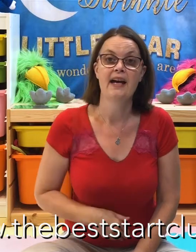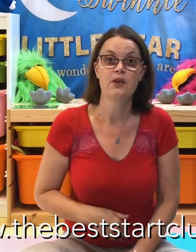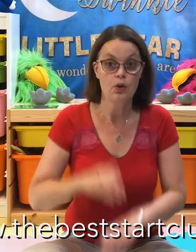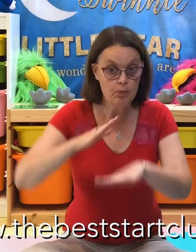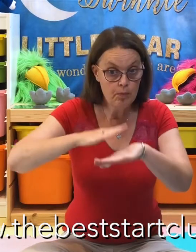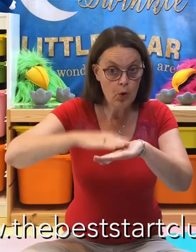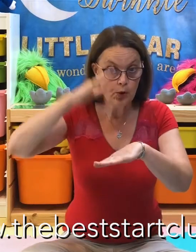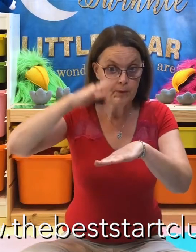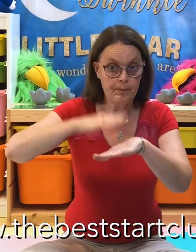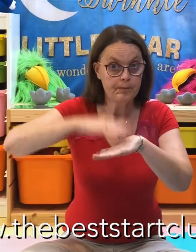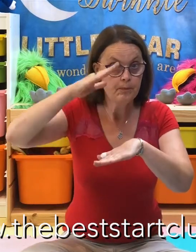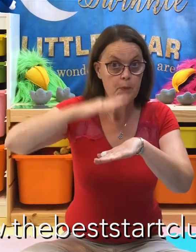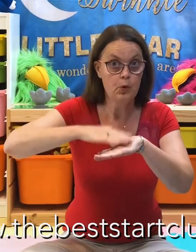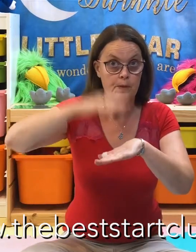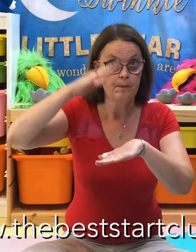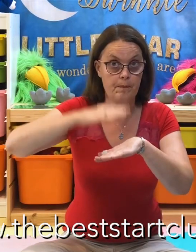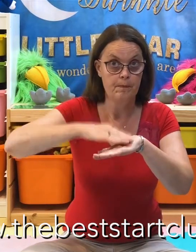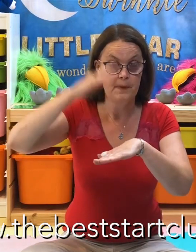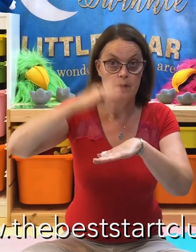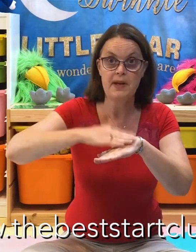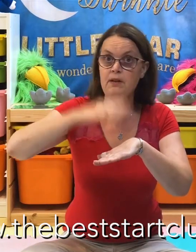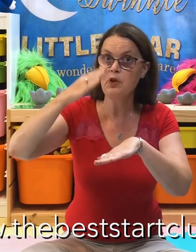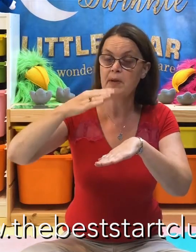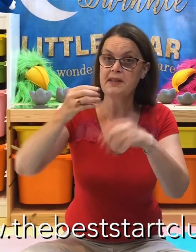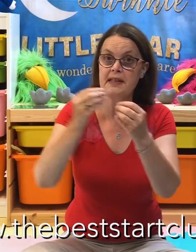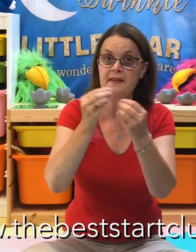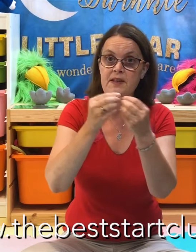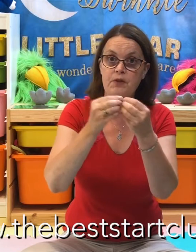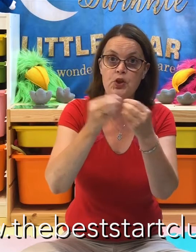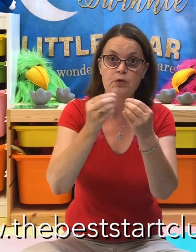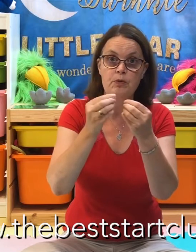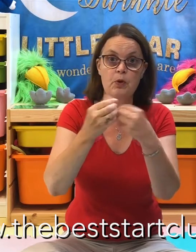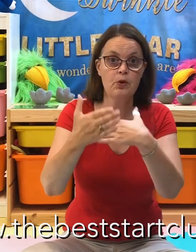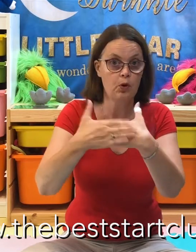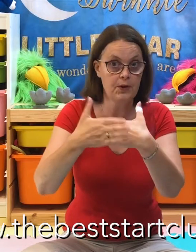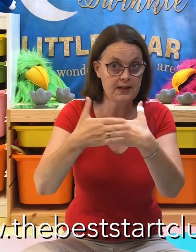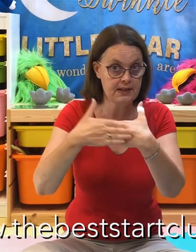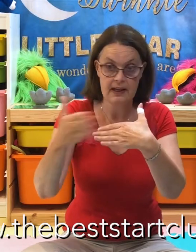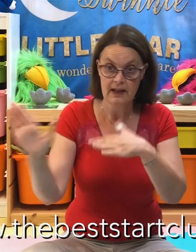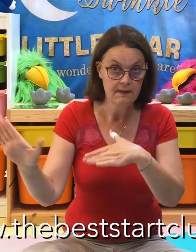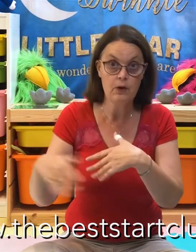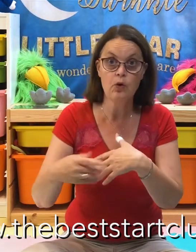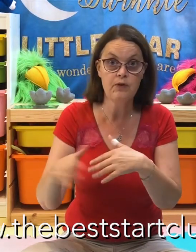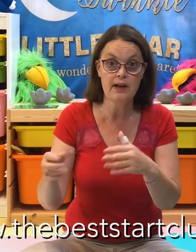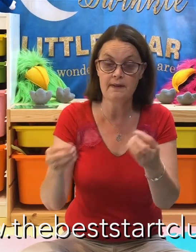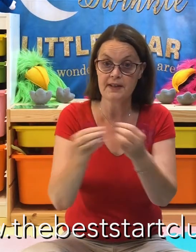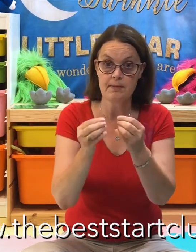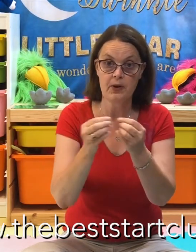and more. Now, many of you might see this version for more or this. They're all fine. That's American